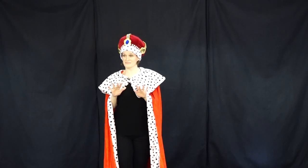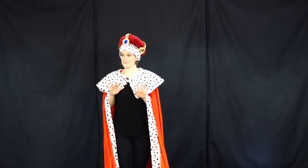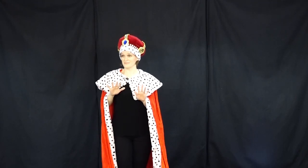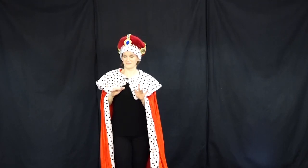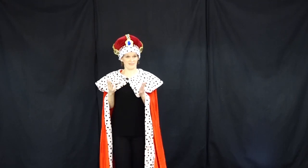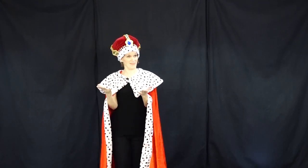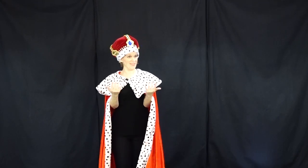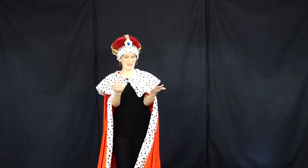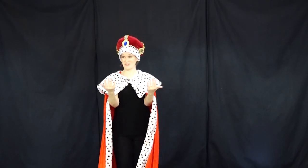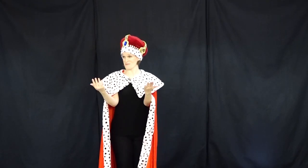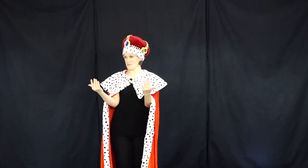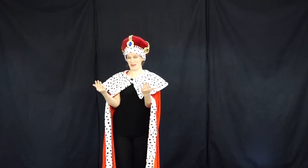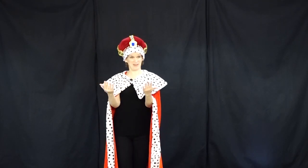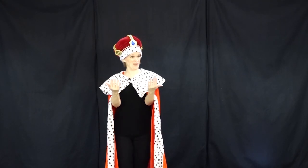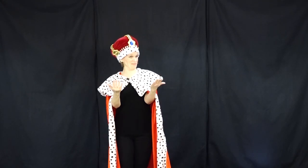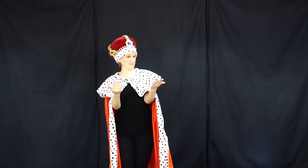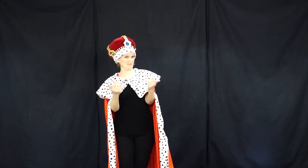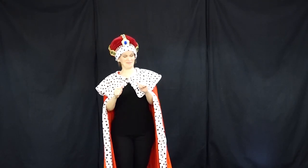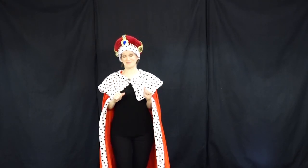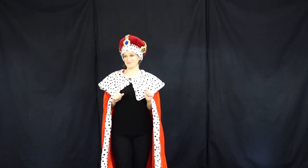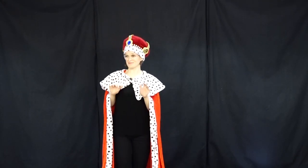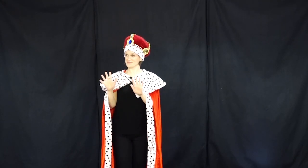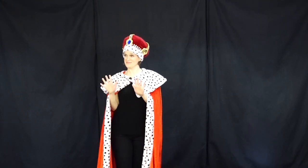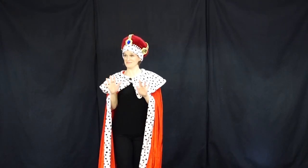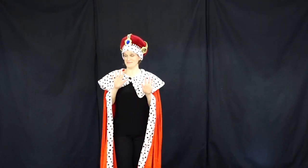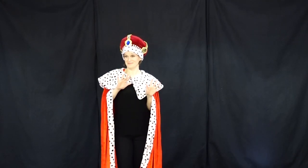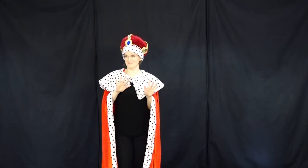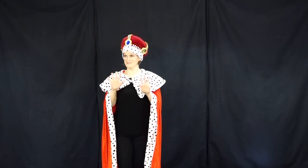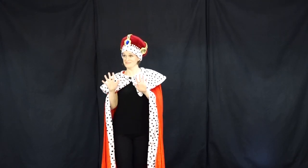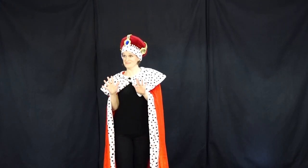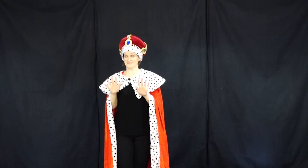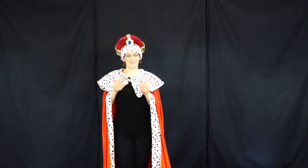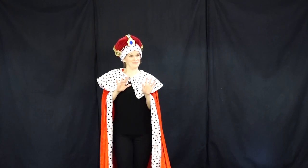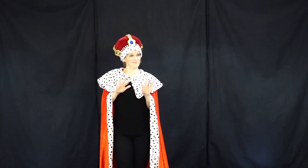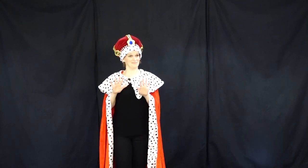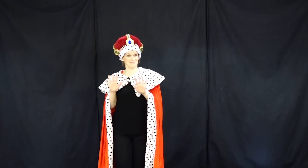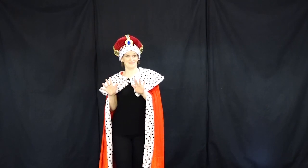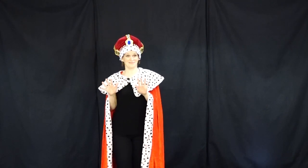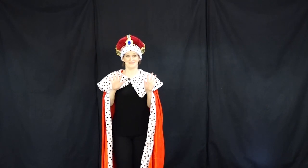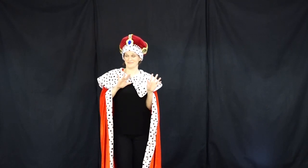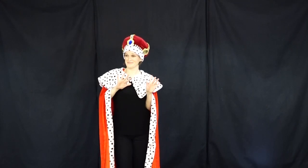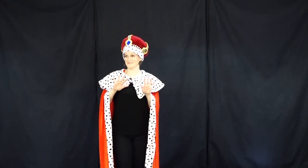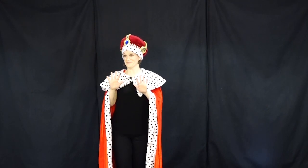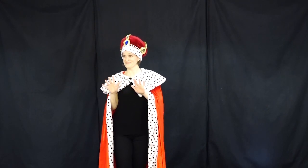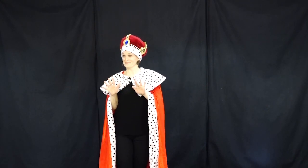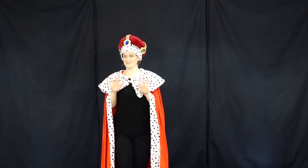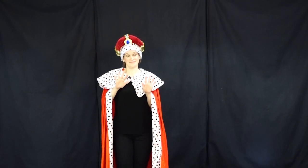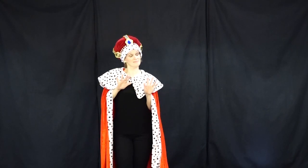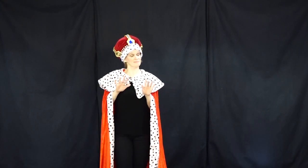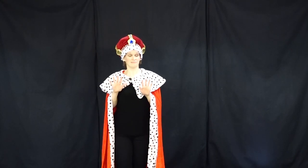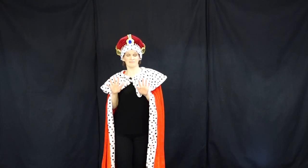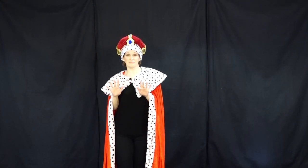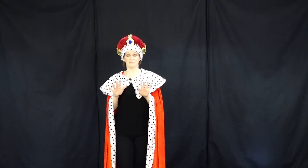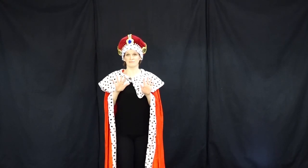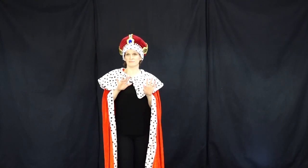da. Everybody, da da da da da da da da da